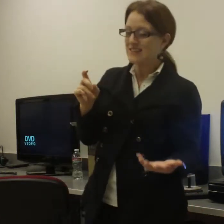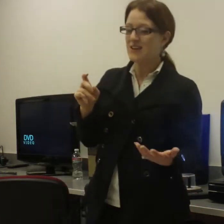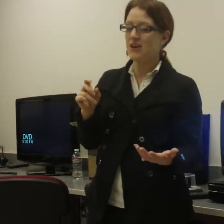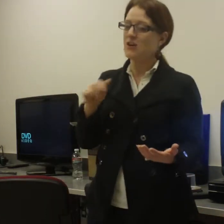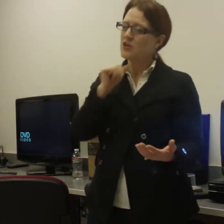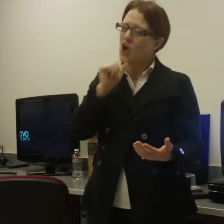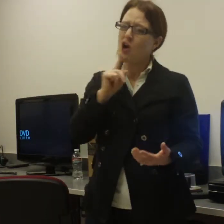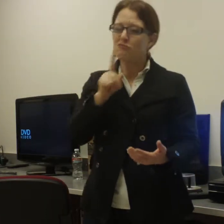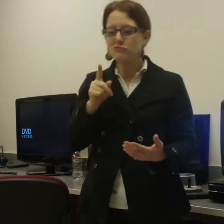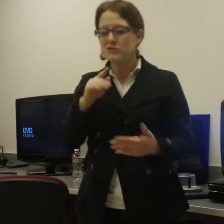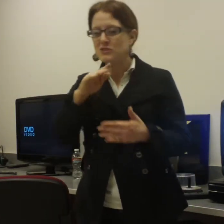system.